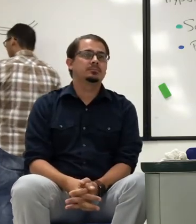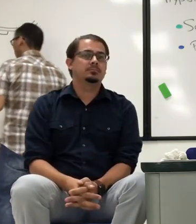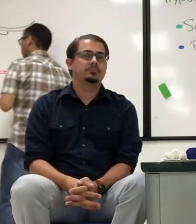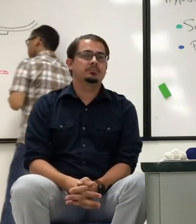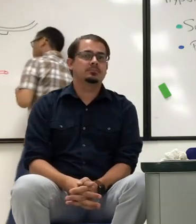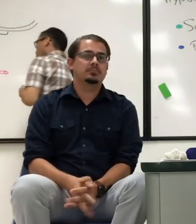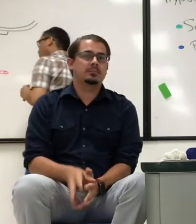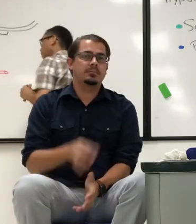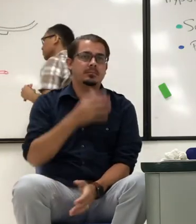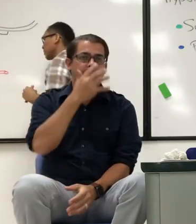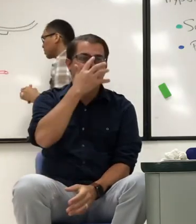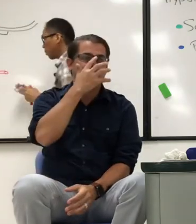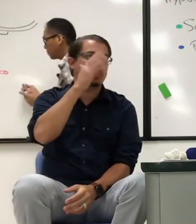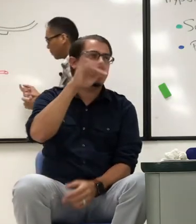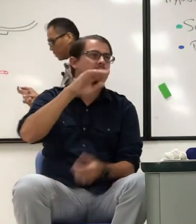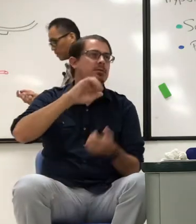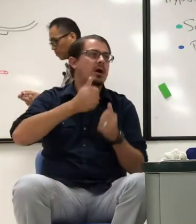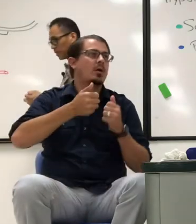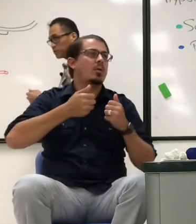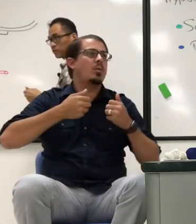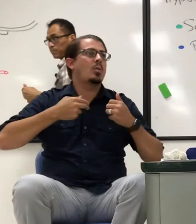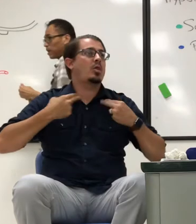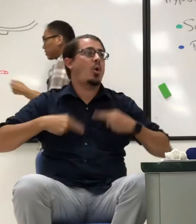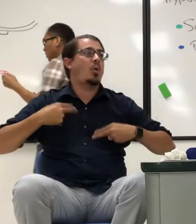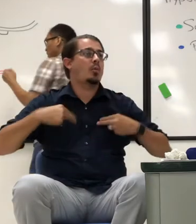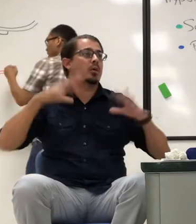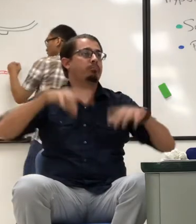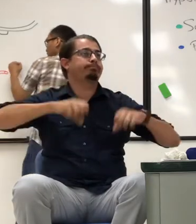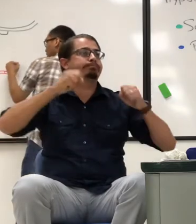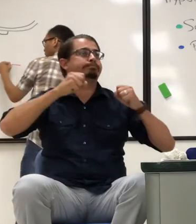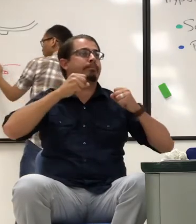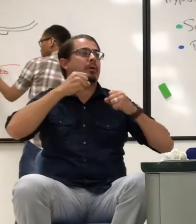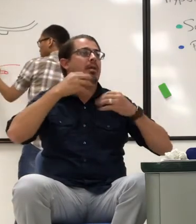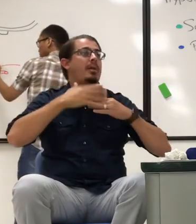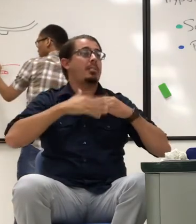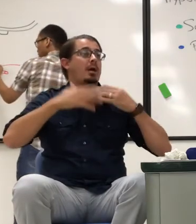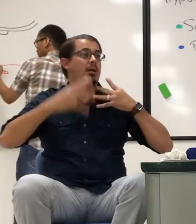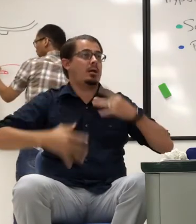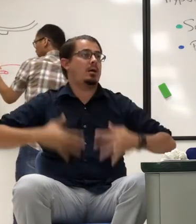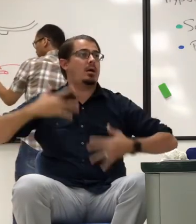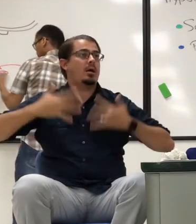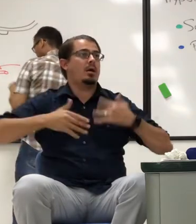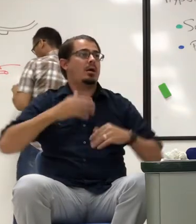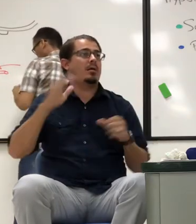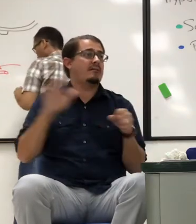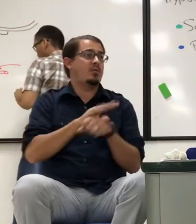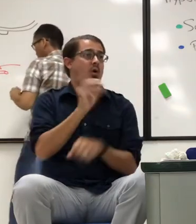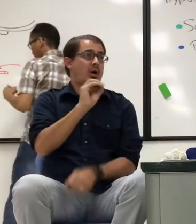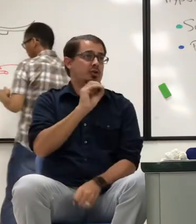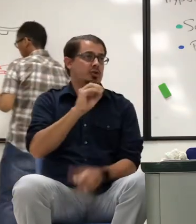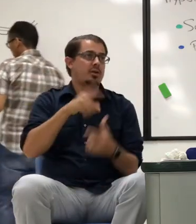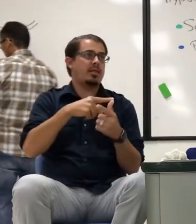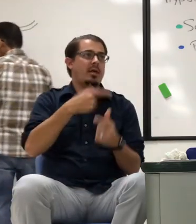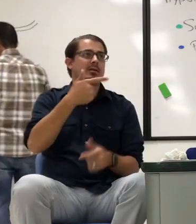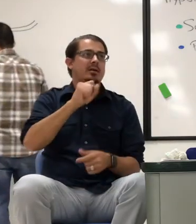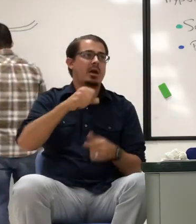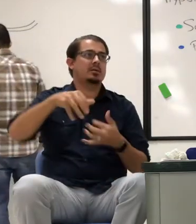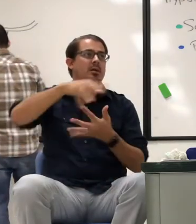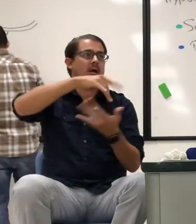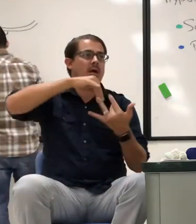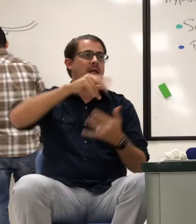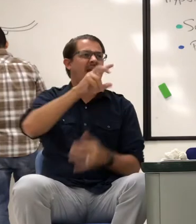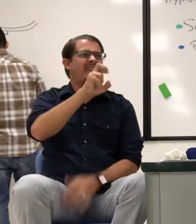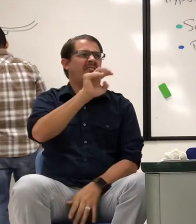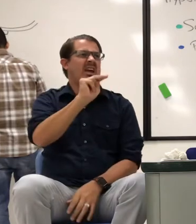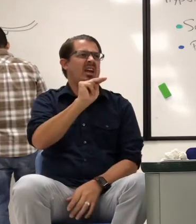That's how the hormones get swept up into the bloodstream. Blood coming in, oxygen rich, get the gas exchange, and the vein will collect